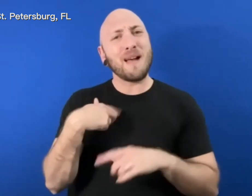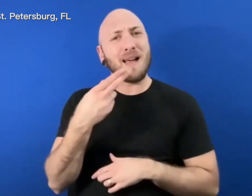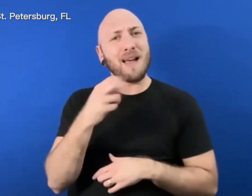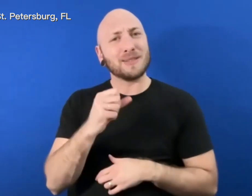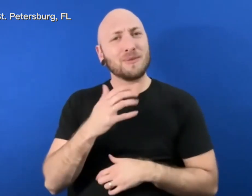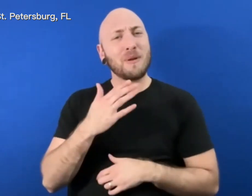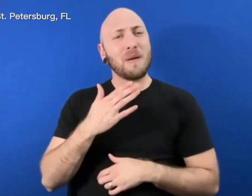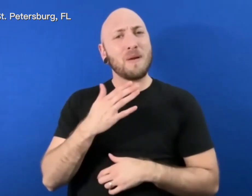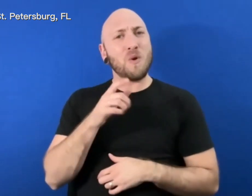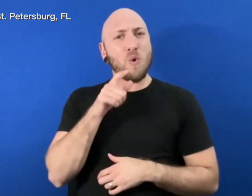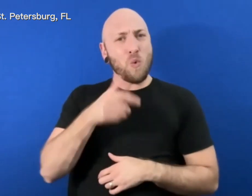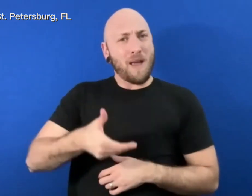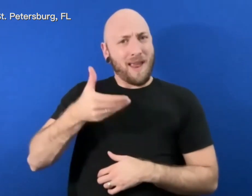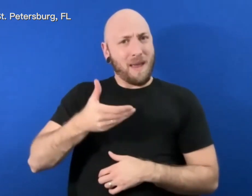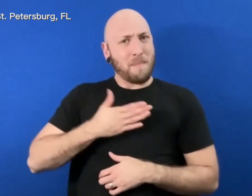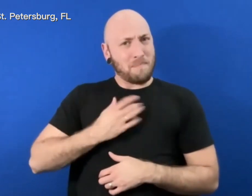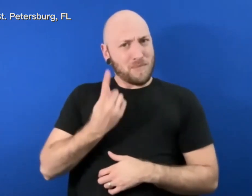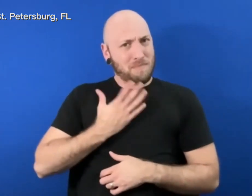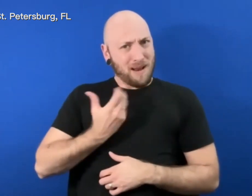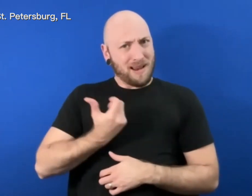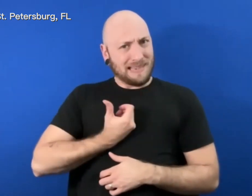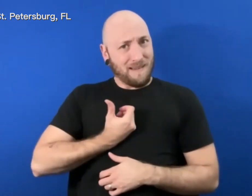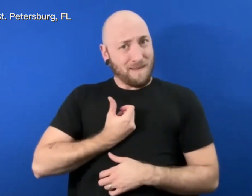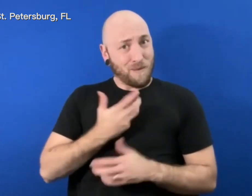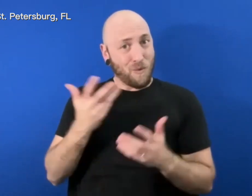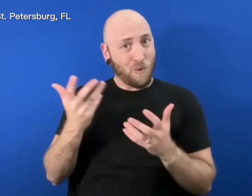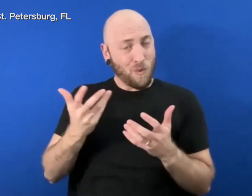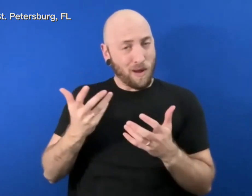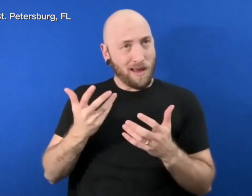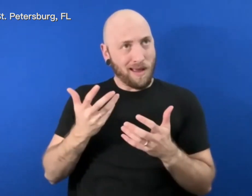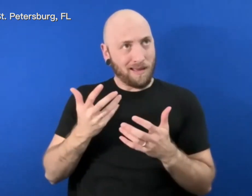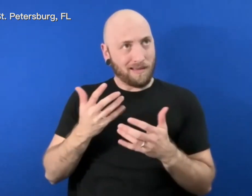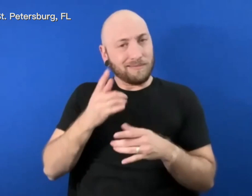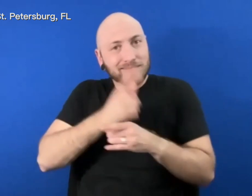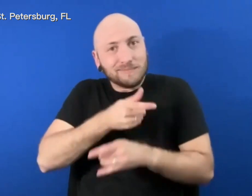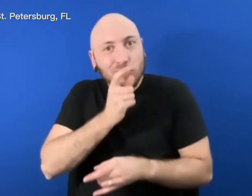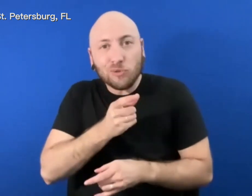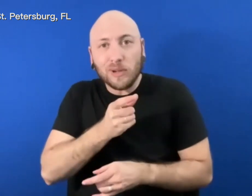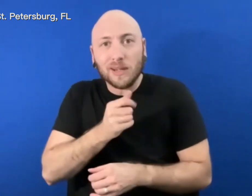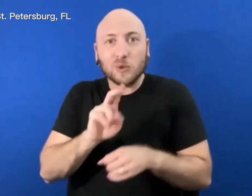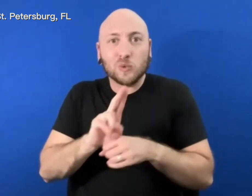that was my identity. Like I didn't have like any separate like